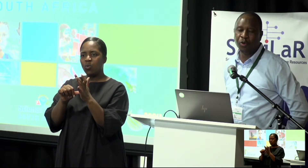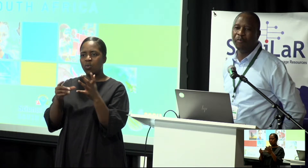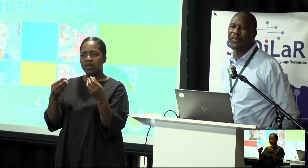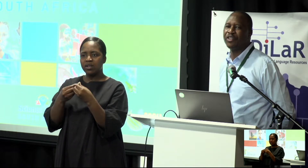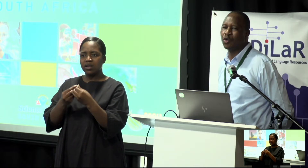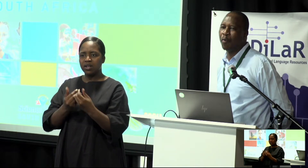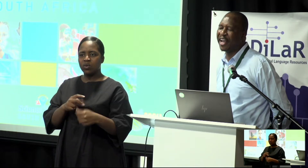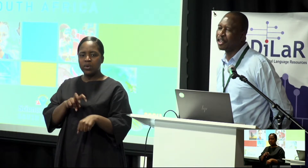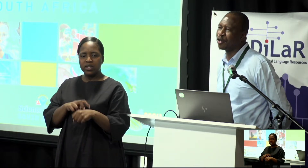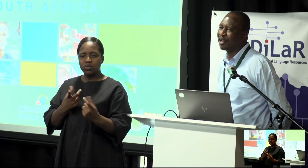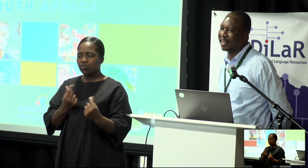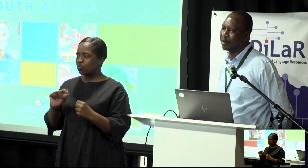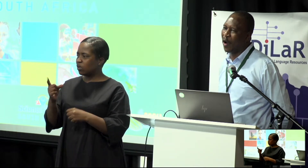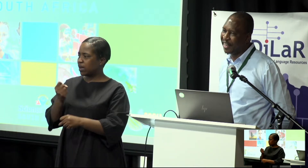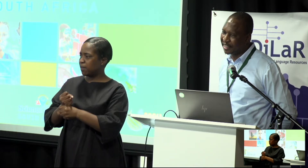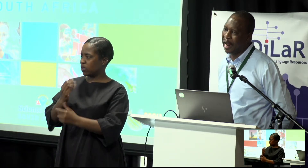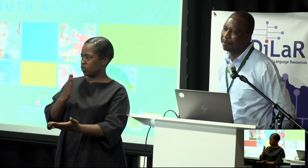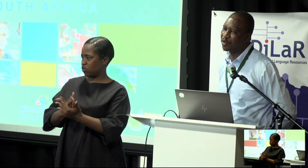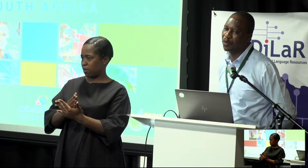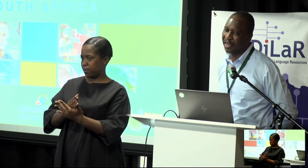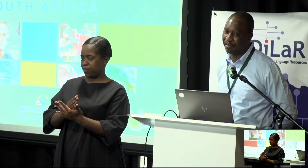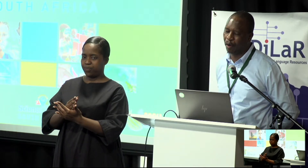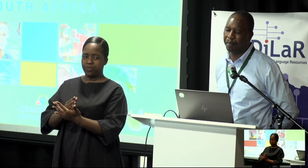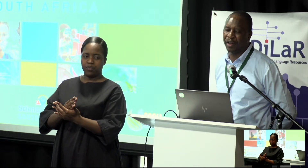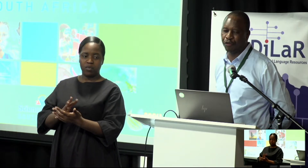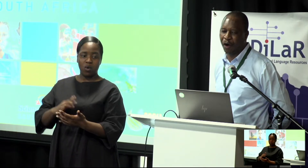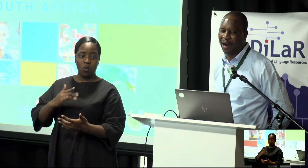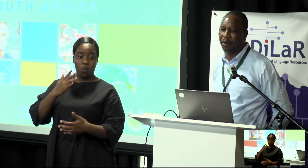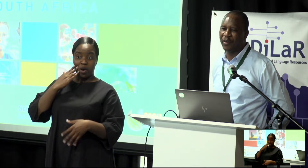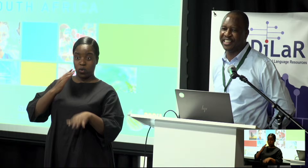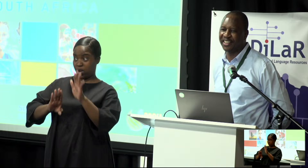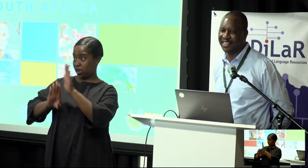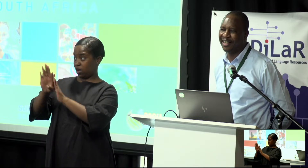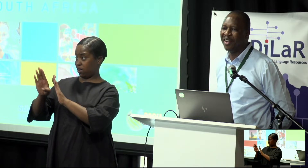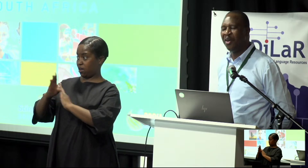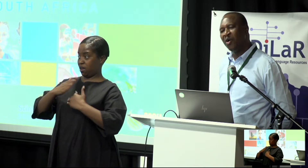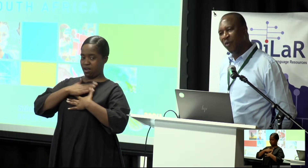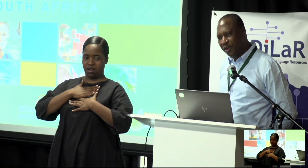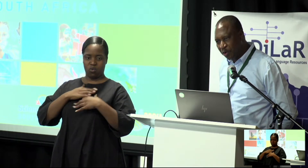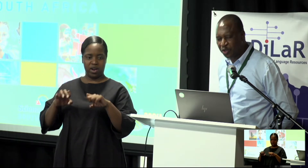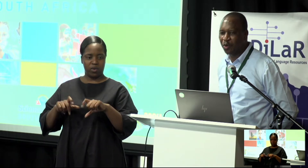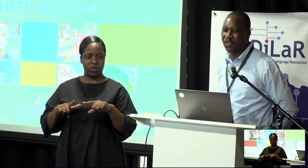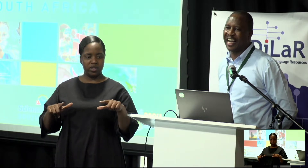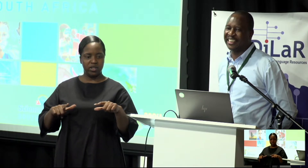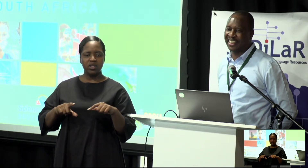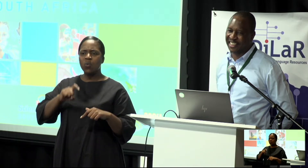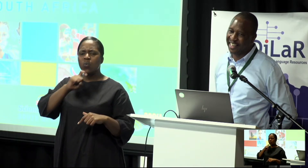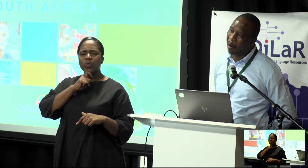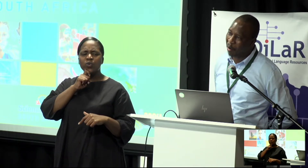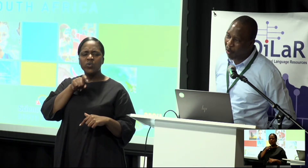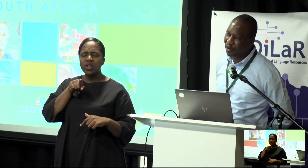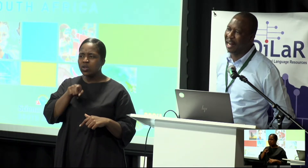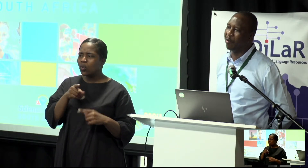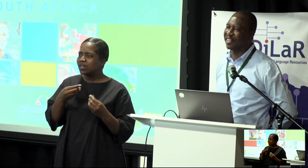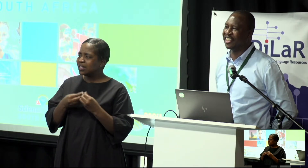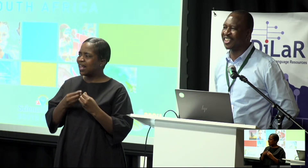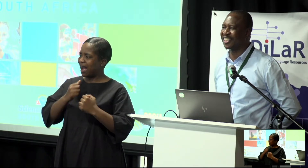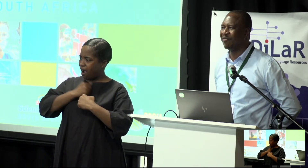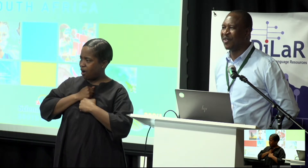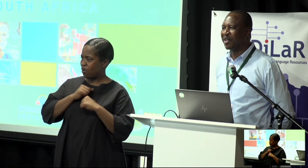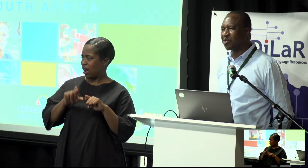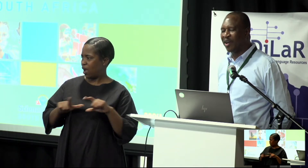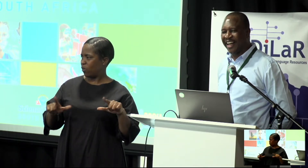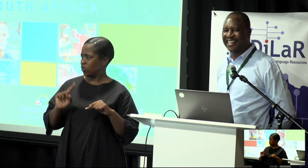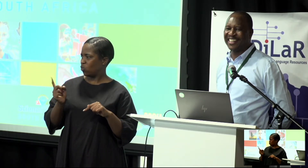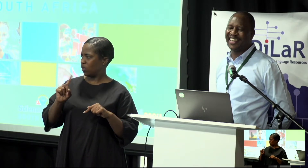need to do is to make sure that when it comes to the development of our languages, we use those gadgets in our own